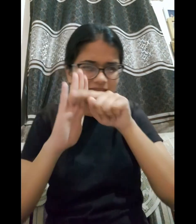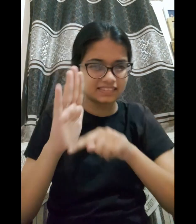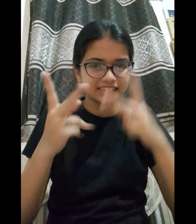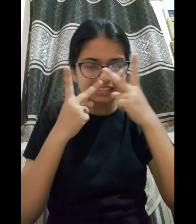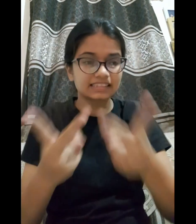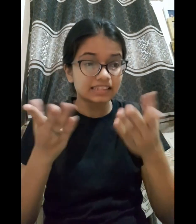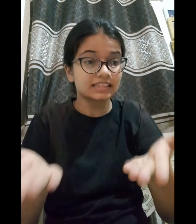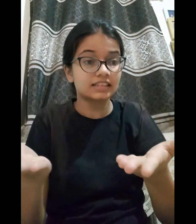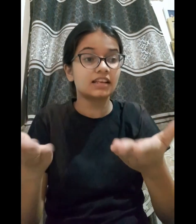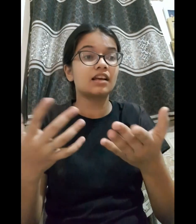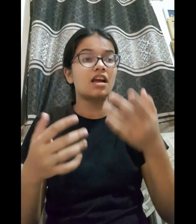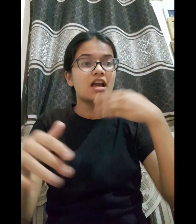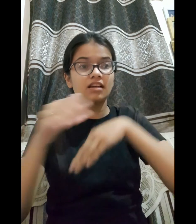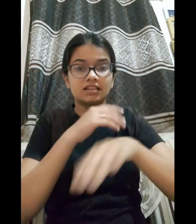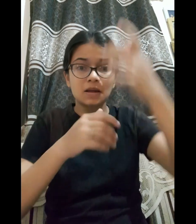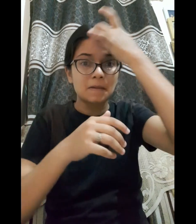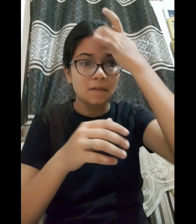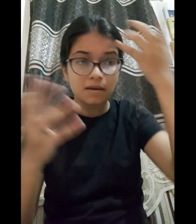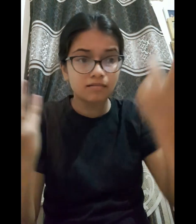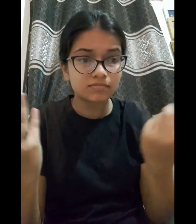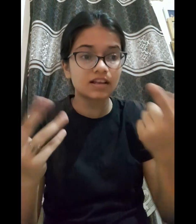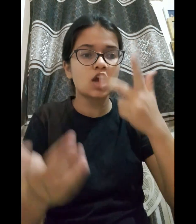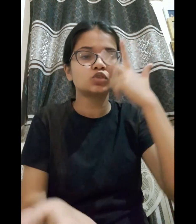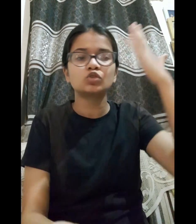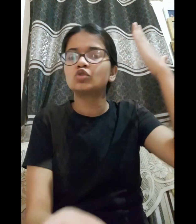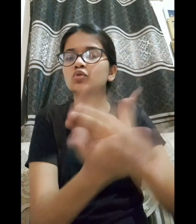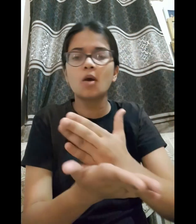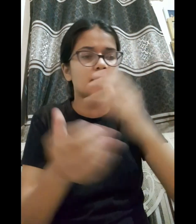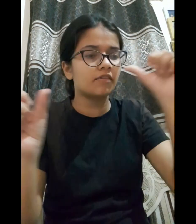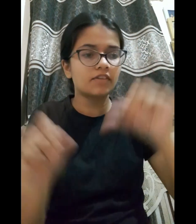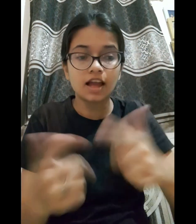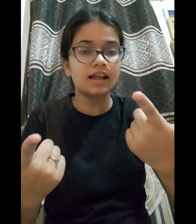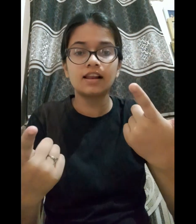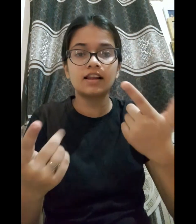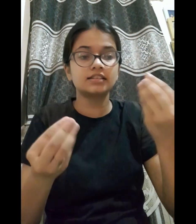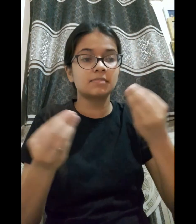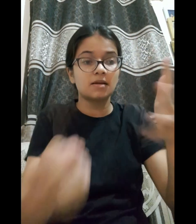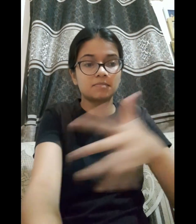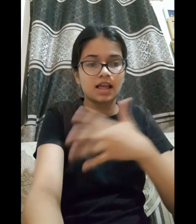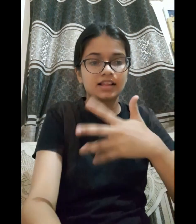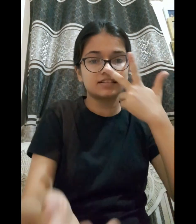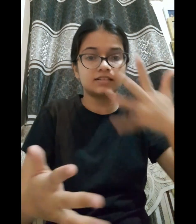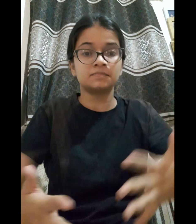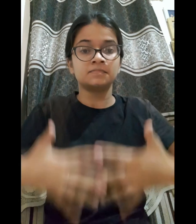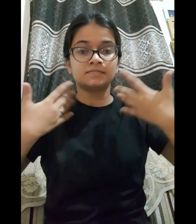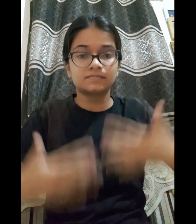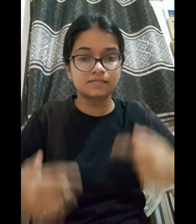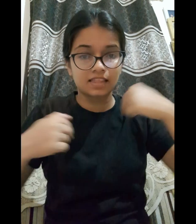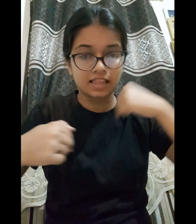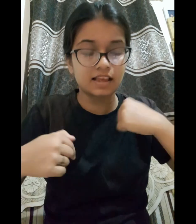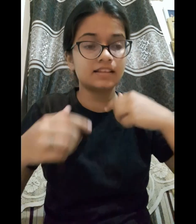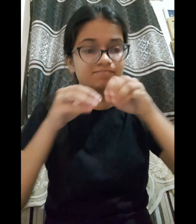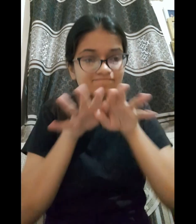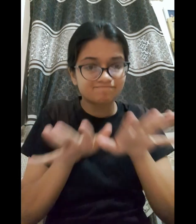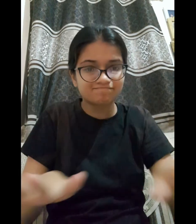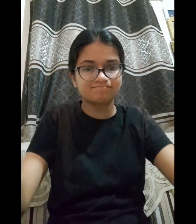But unfortunately, steroids alone doesn't stop the clotting of blood within the lung blood vessels. So you have to